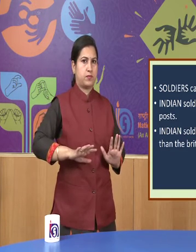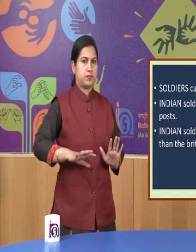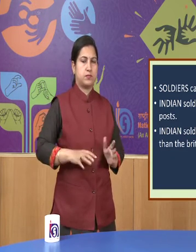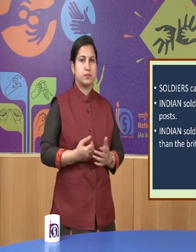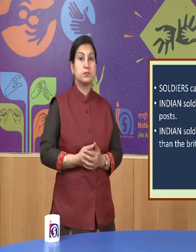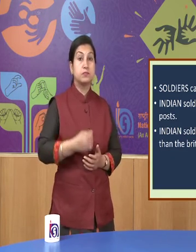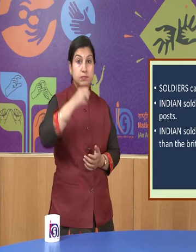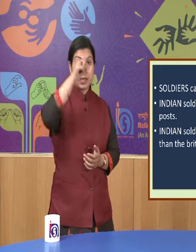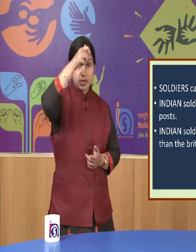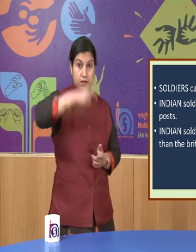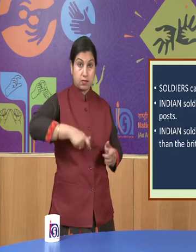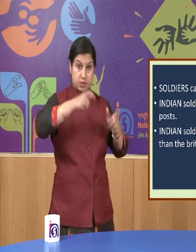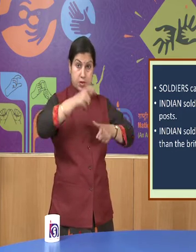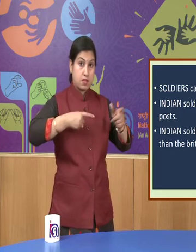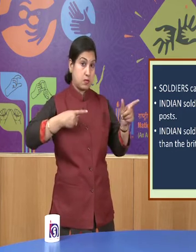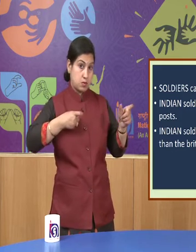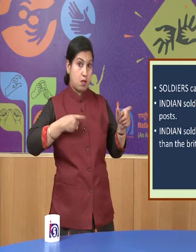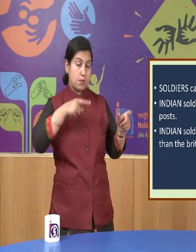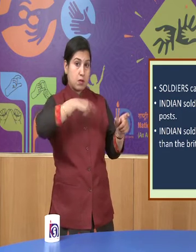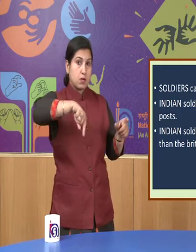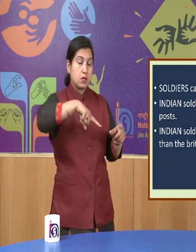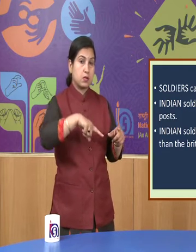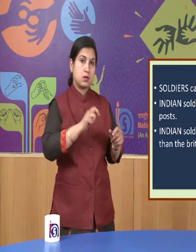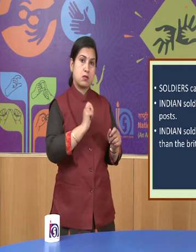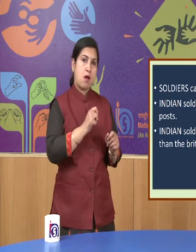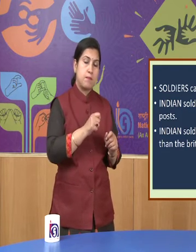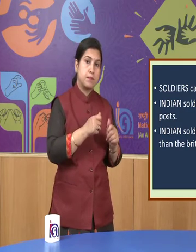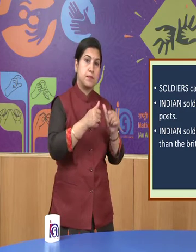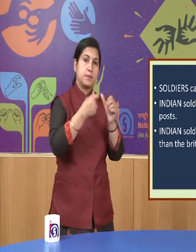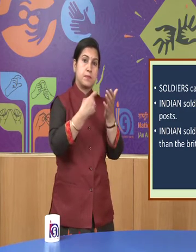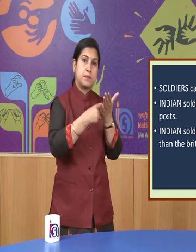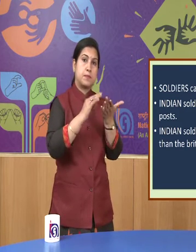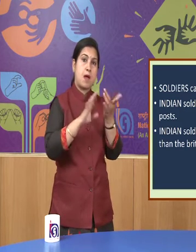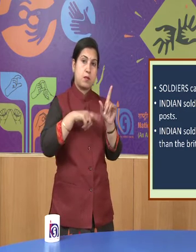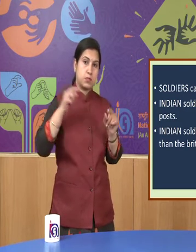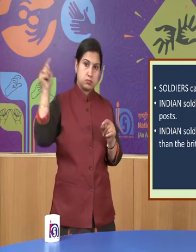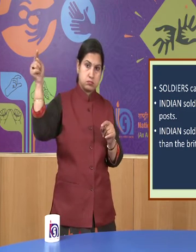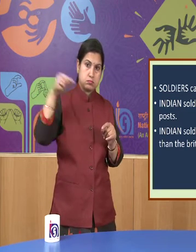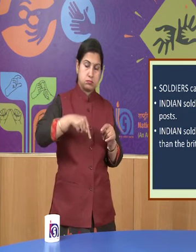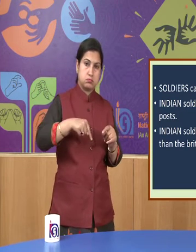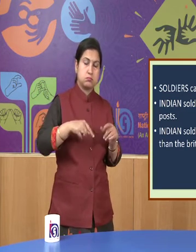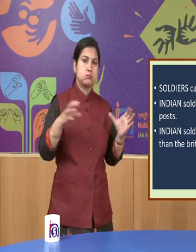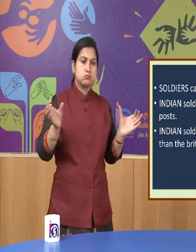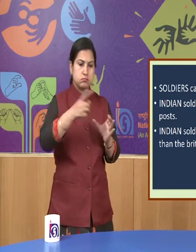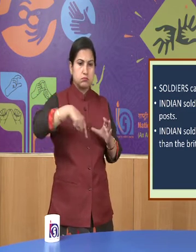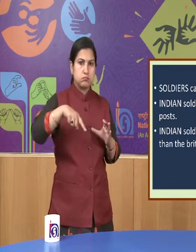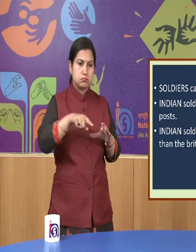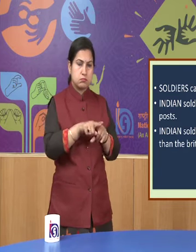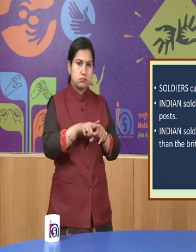The Indian soldiers who were working in the army, they were not given